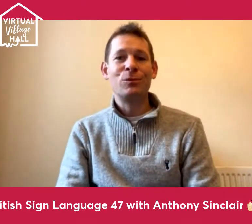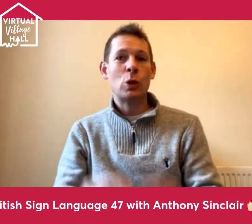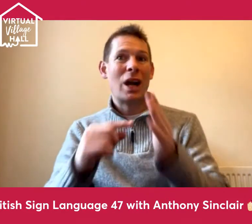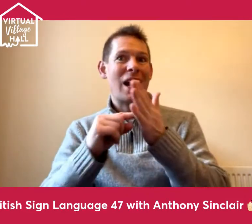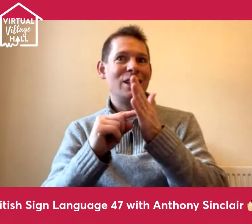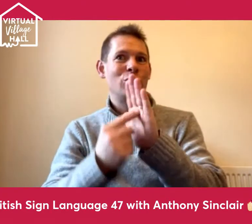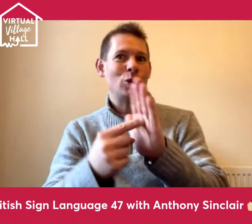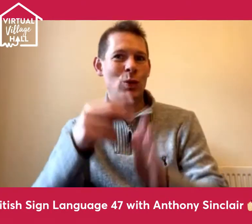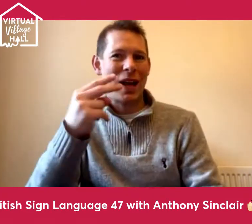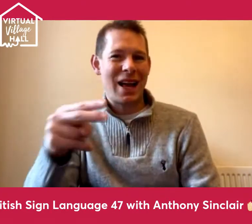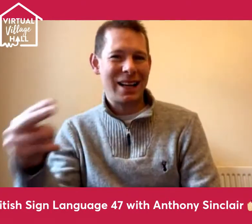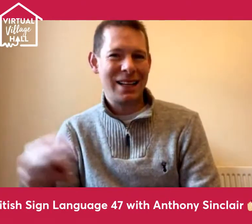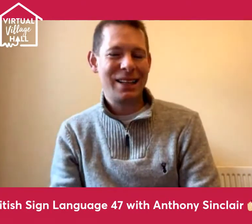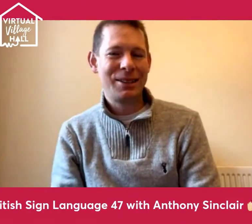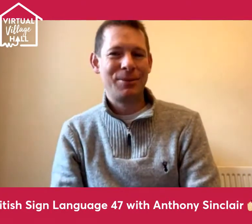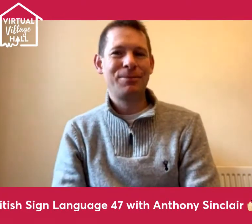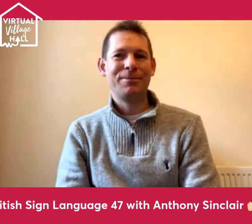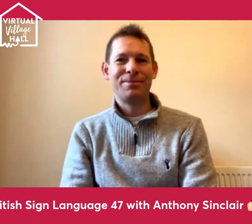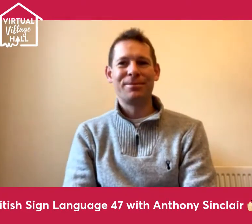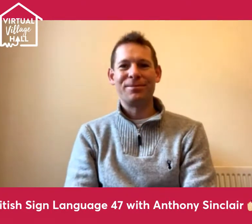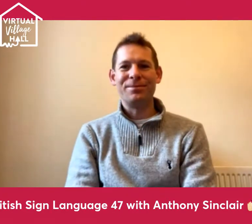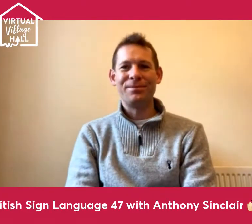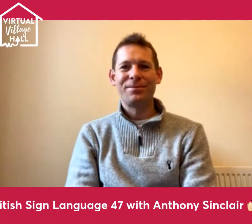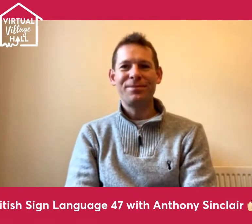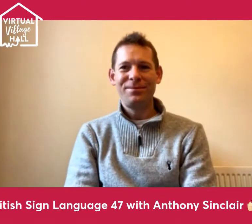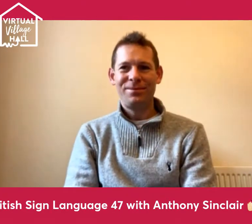expressions as well as the sign. So let's watch again.